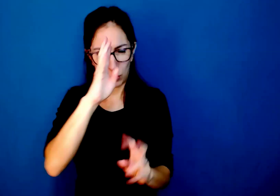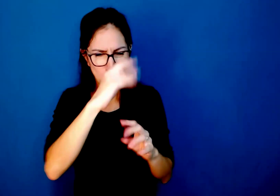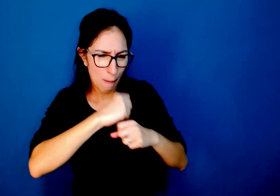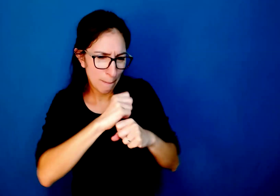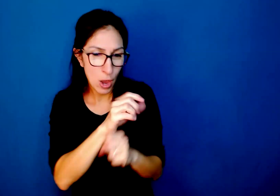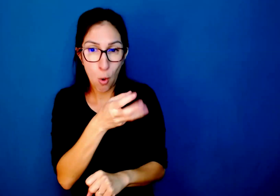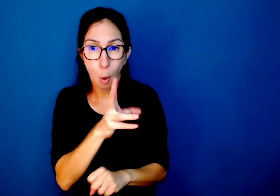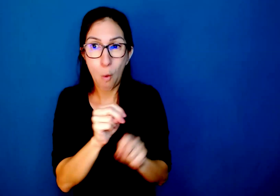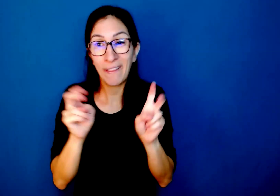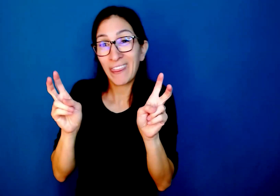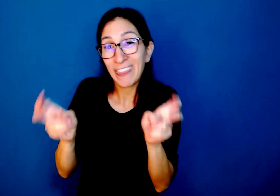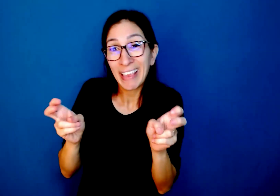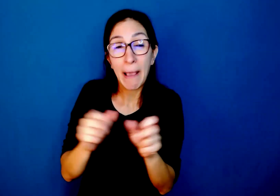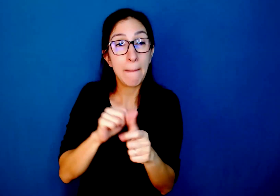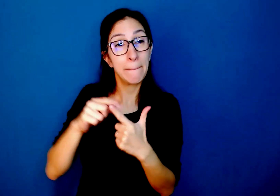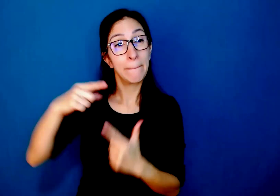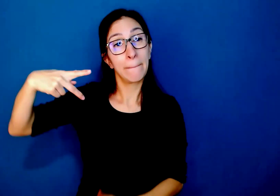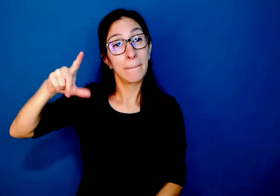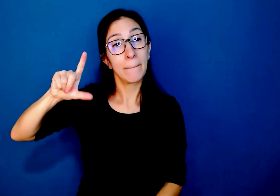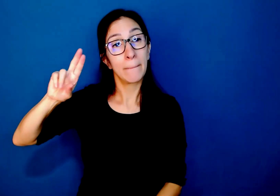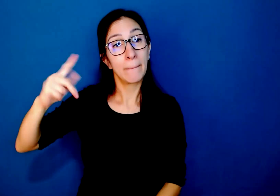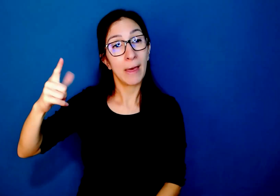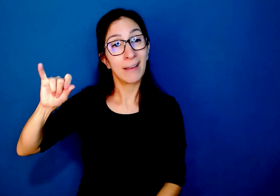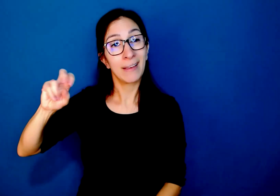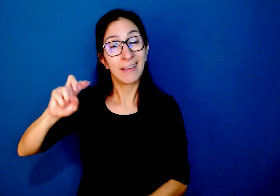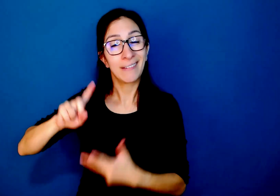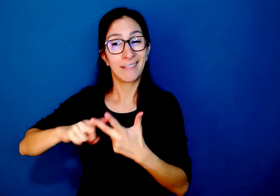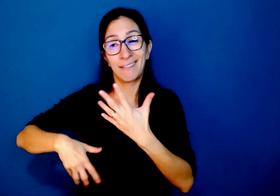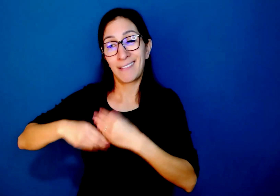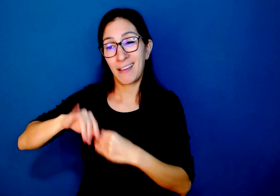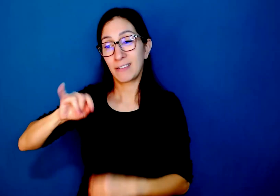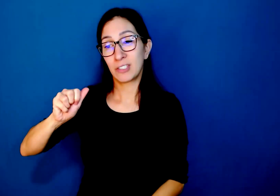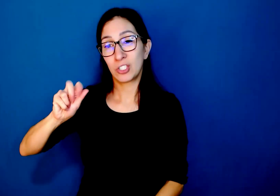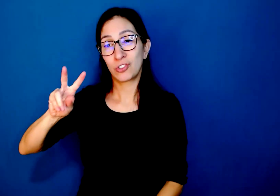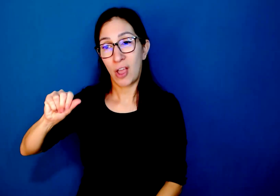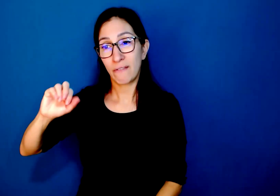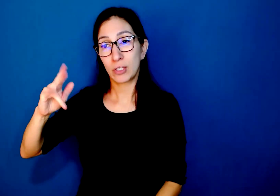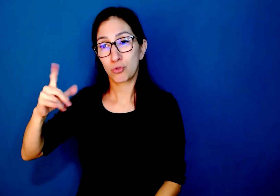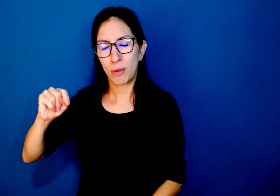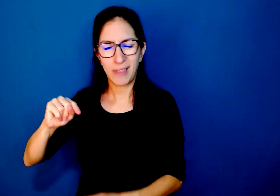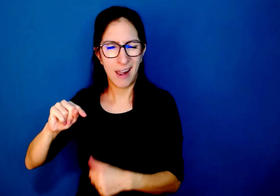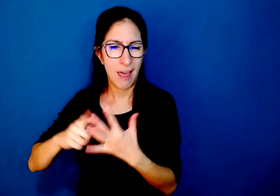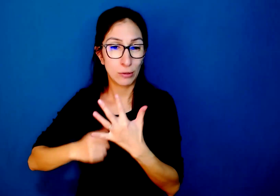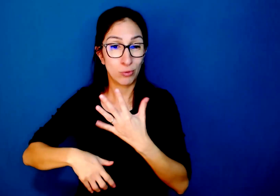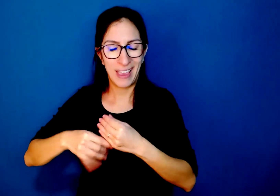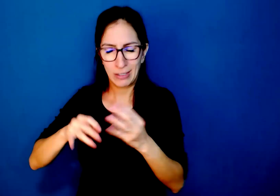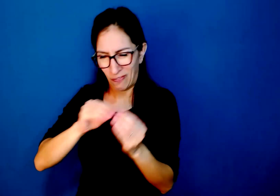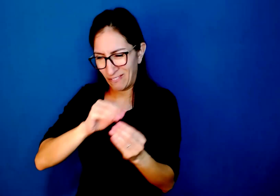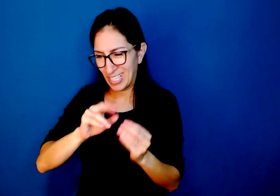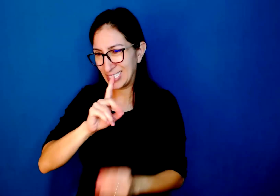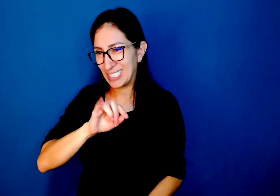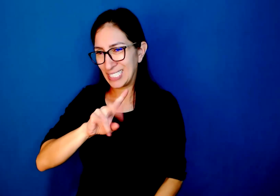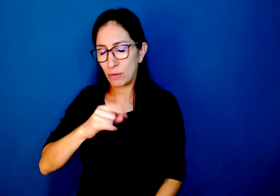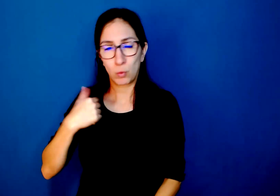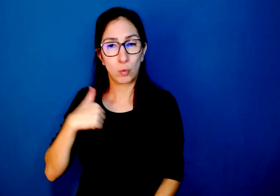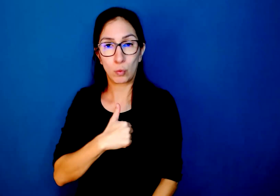plugins, add JavaScript here and there, as we heard from another speaker, to fix things in Divi that we know are not accessible but